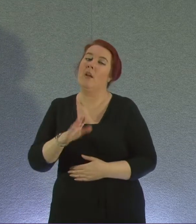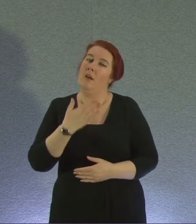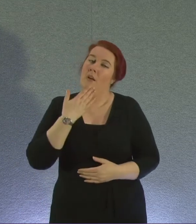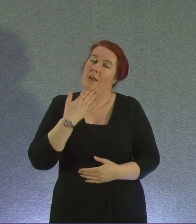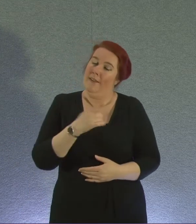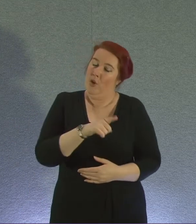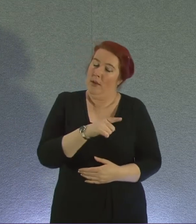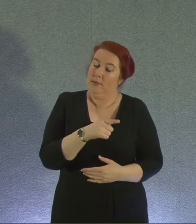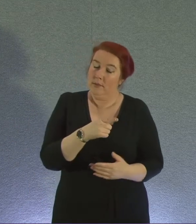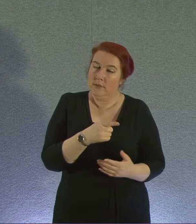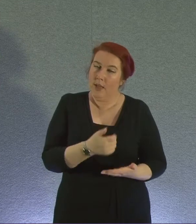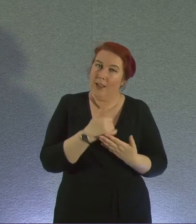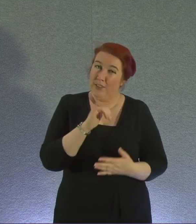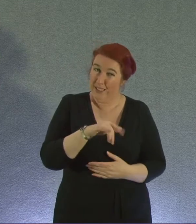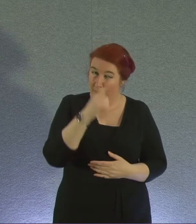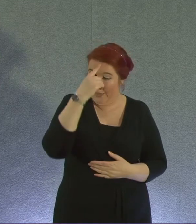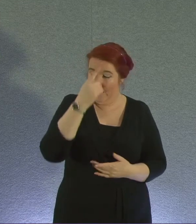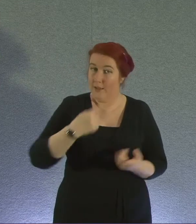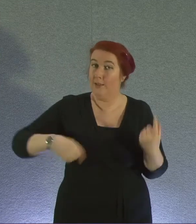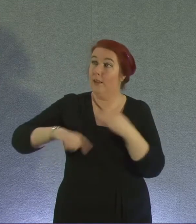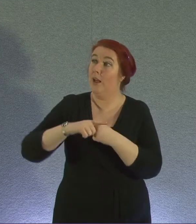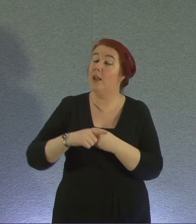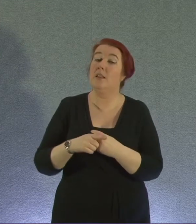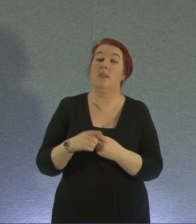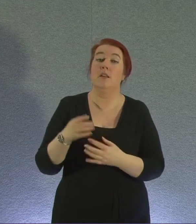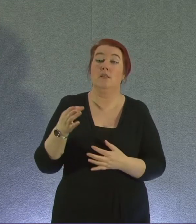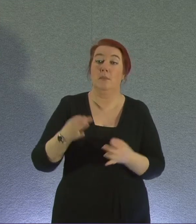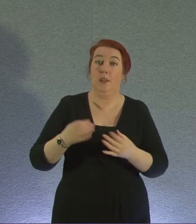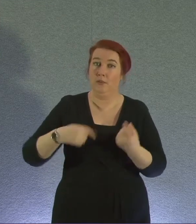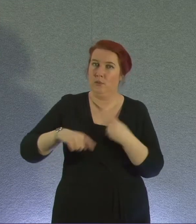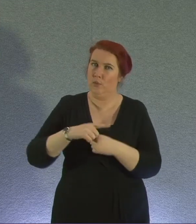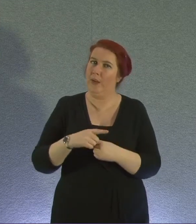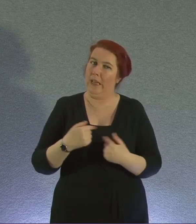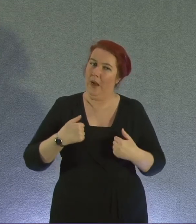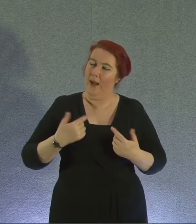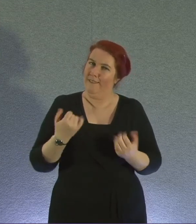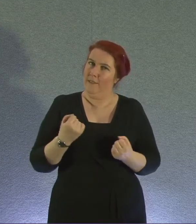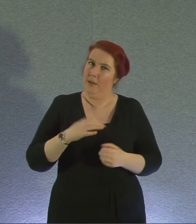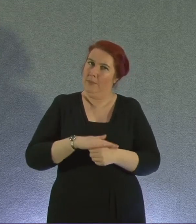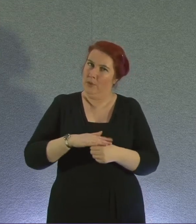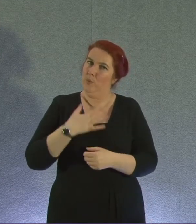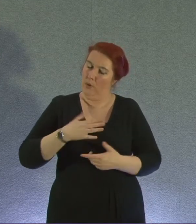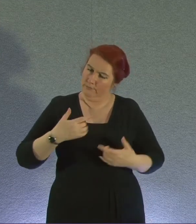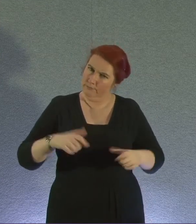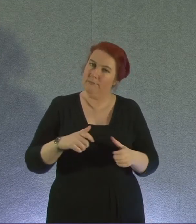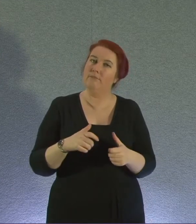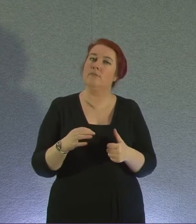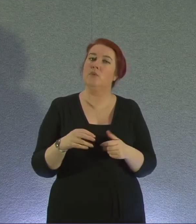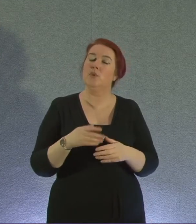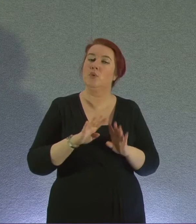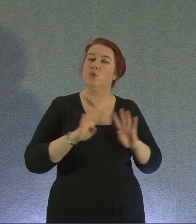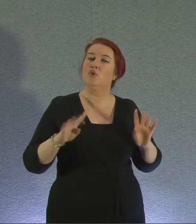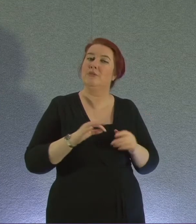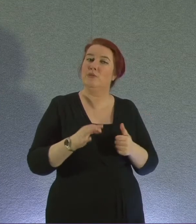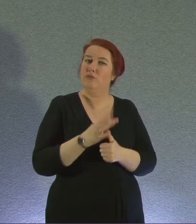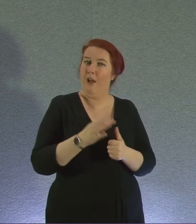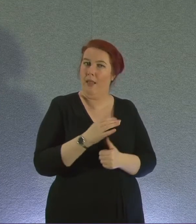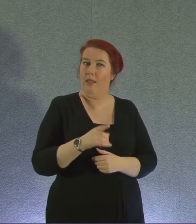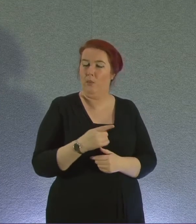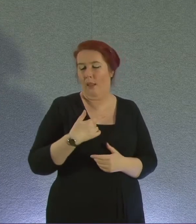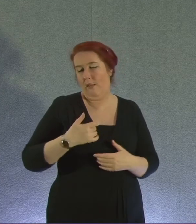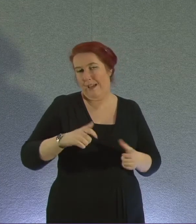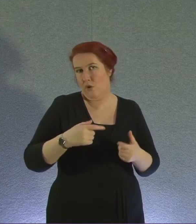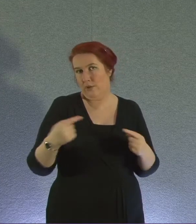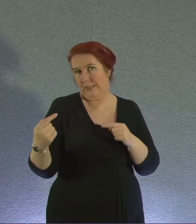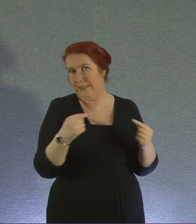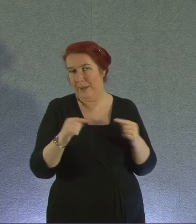it's clear where many of us in Parliament are about ending jury trials. So we will continue that debate in a few weeks. We've talked